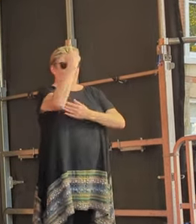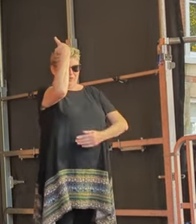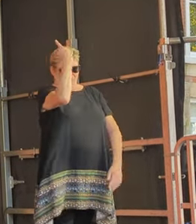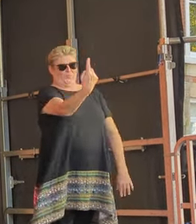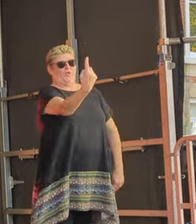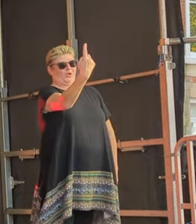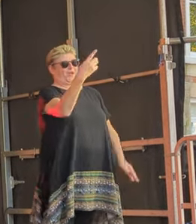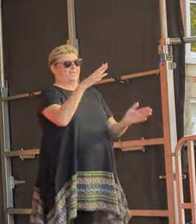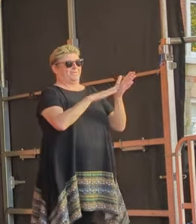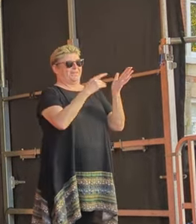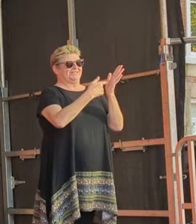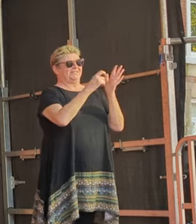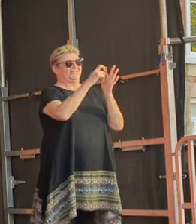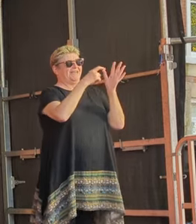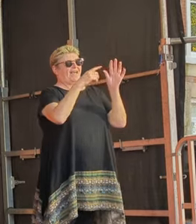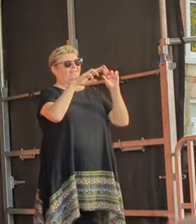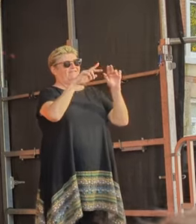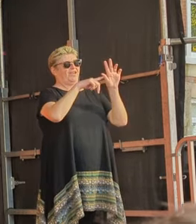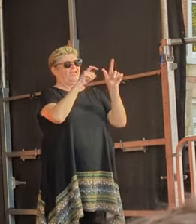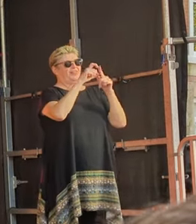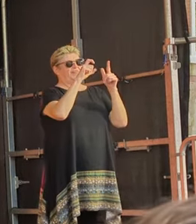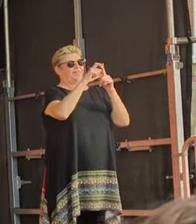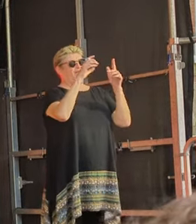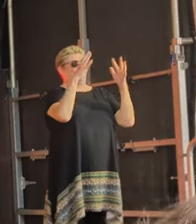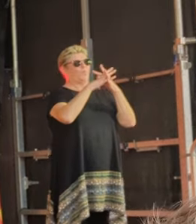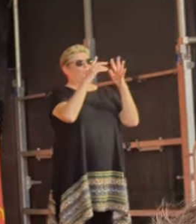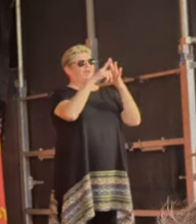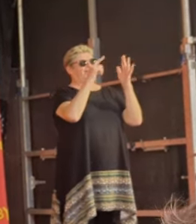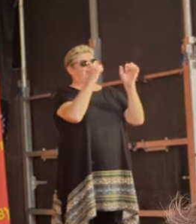yr unig un, Mr Dafydd Wigley.